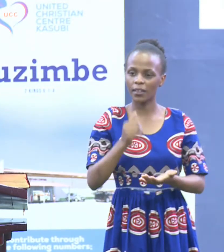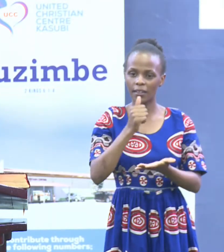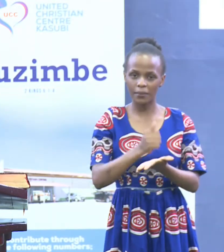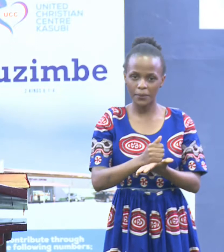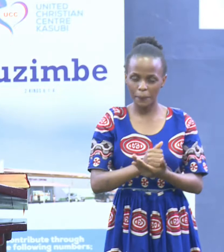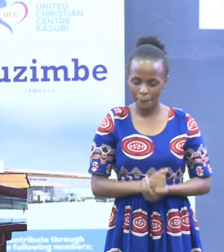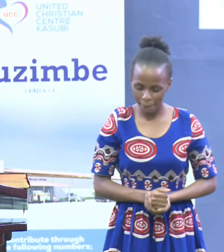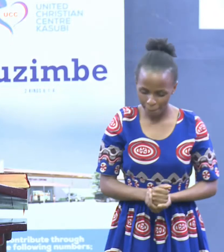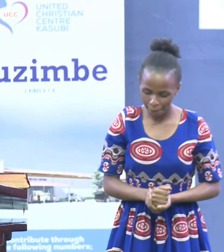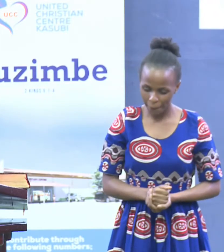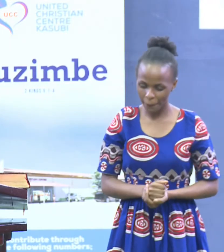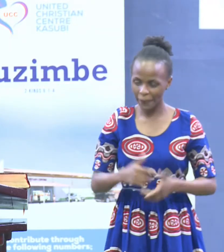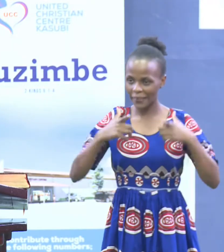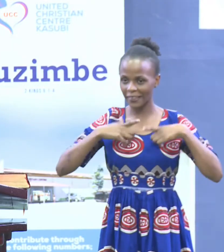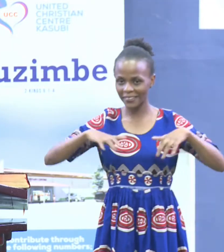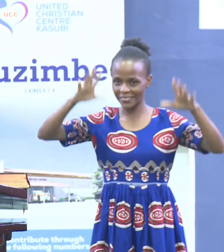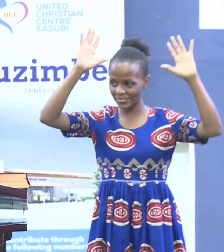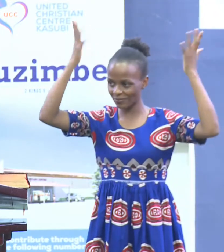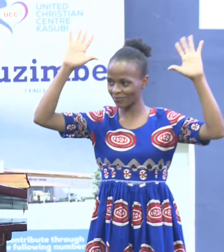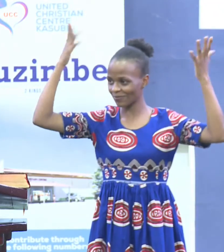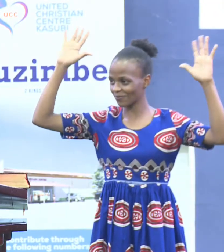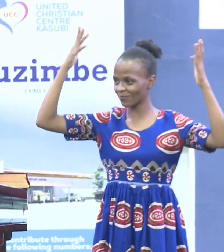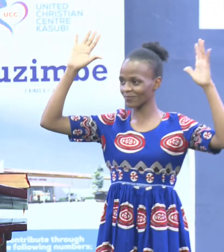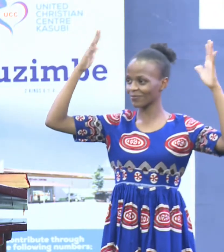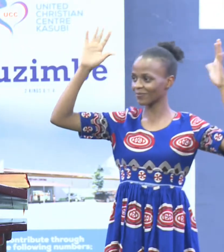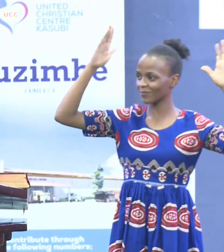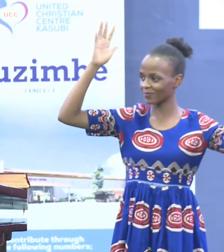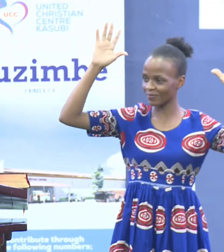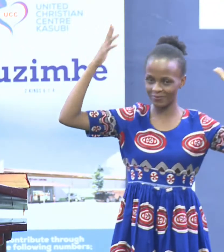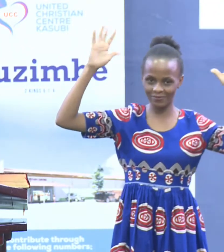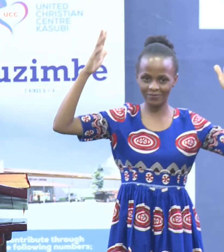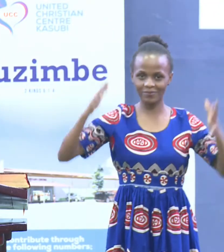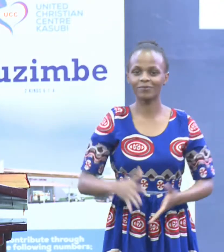Amen. Amen. Mubakubile kwa mungalu mikwana. Let's clap for them.